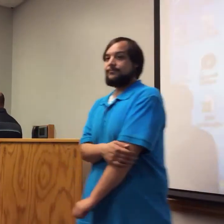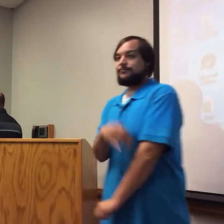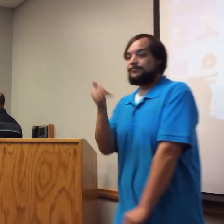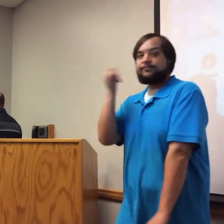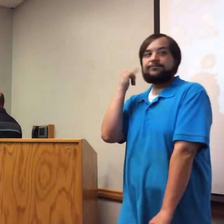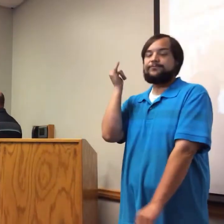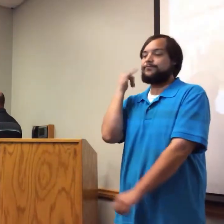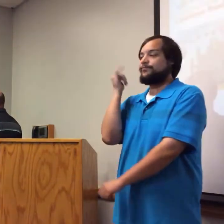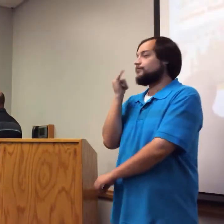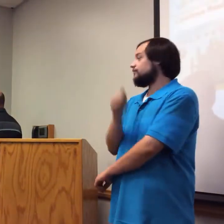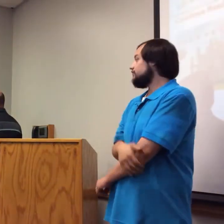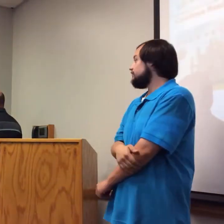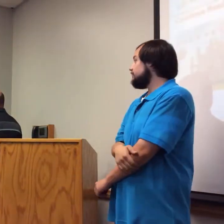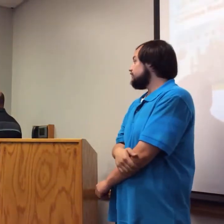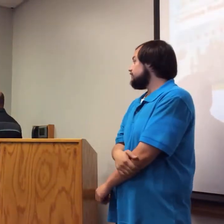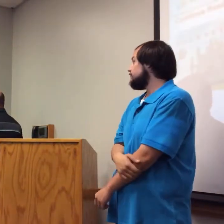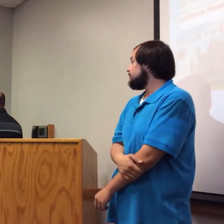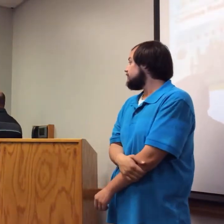can hear them. Uh-oh.